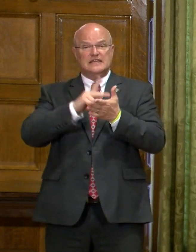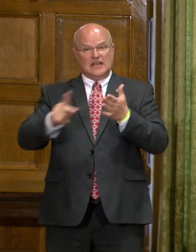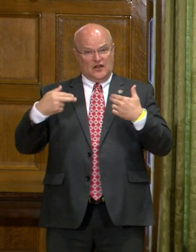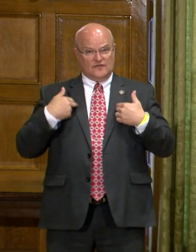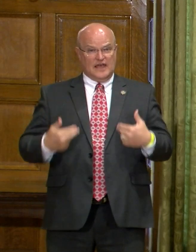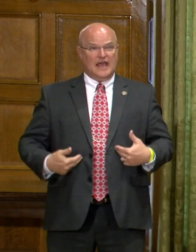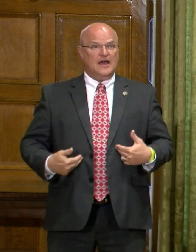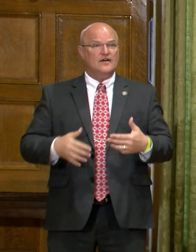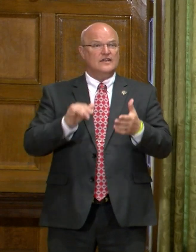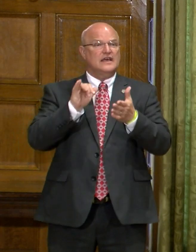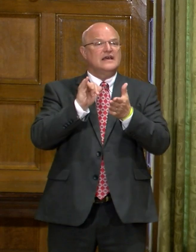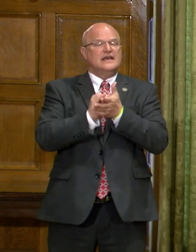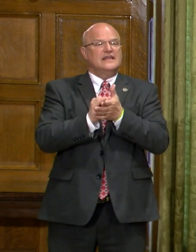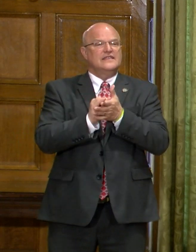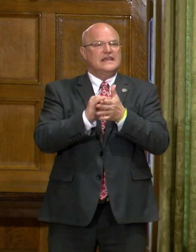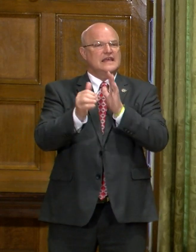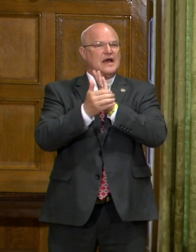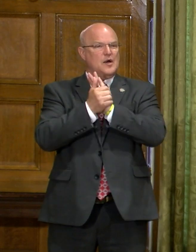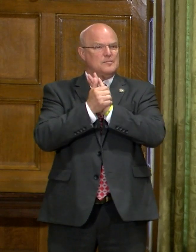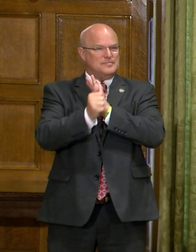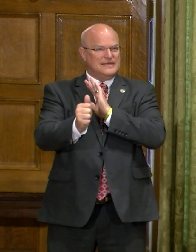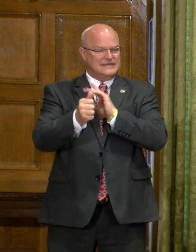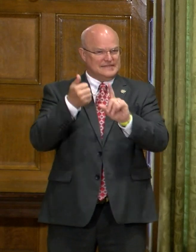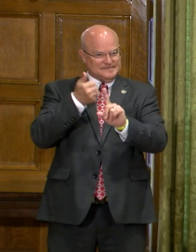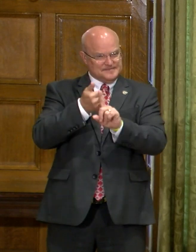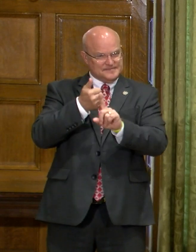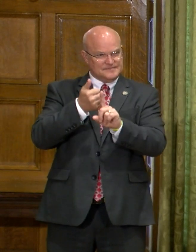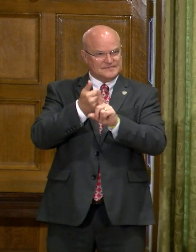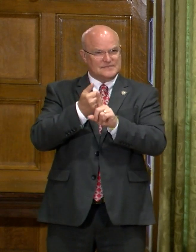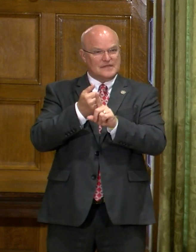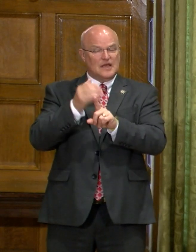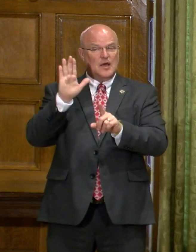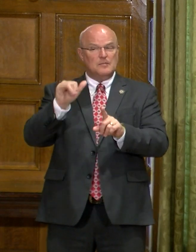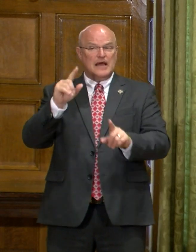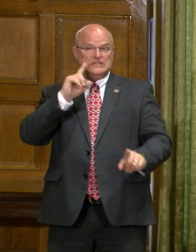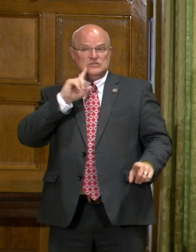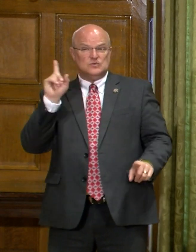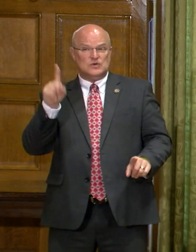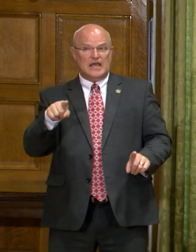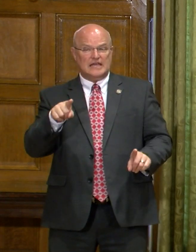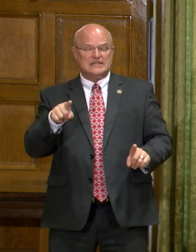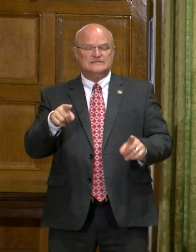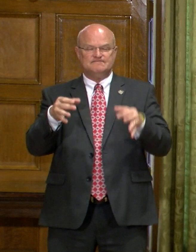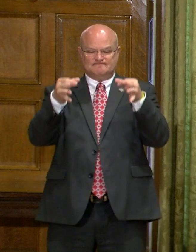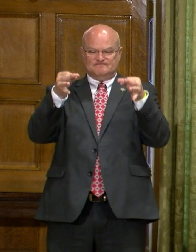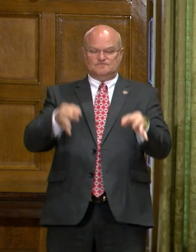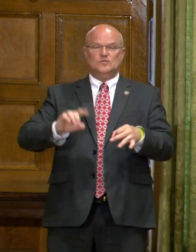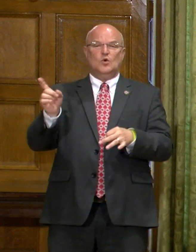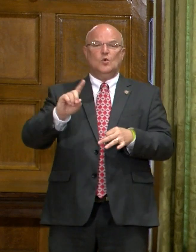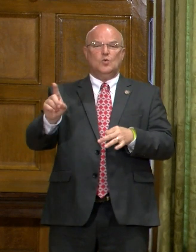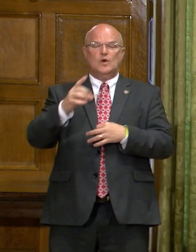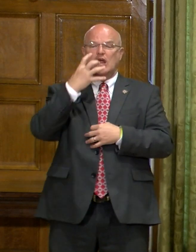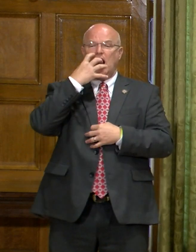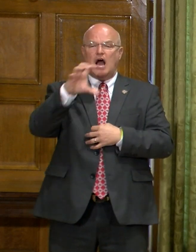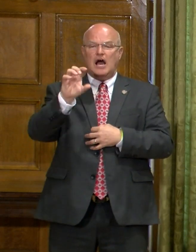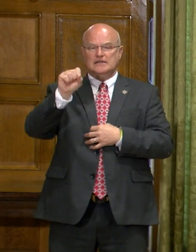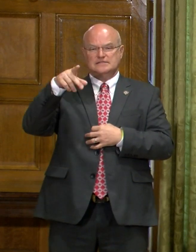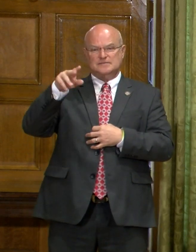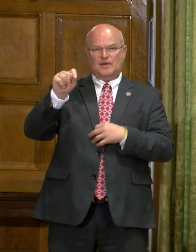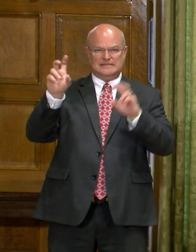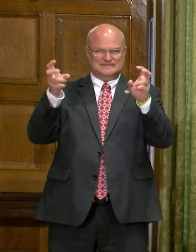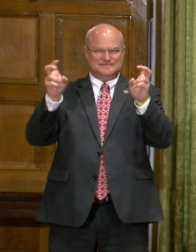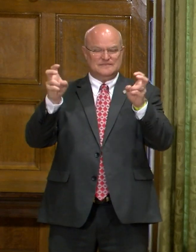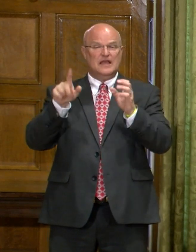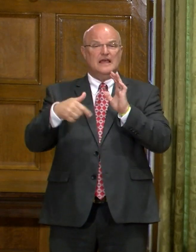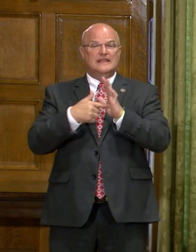of Health the ability to, by directive, redetermine where the hotspots are. And